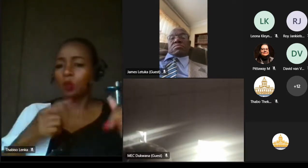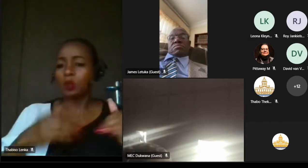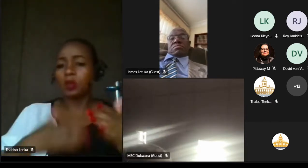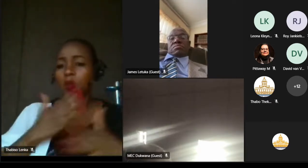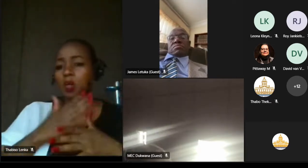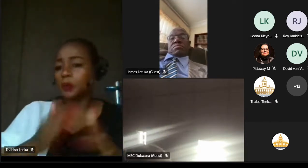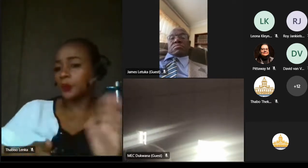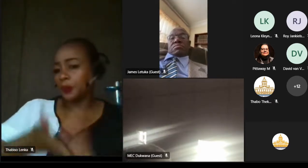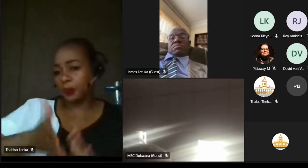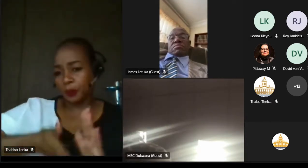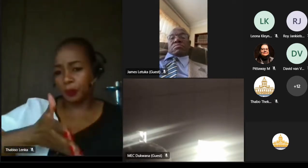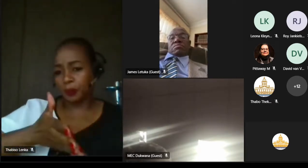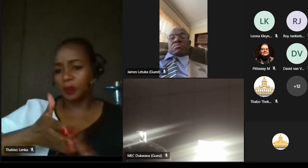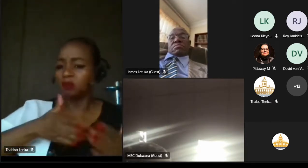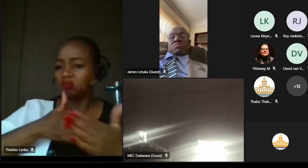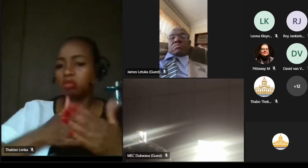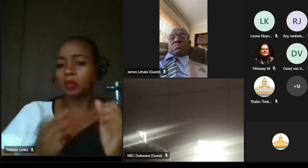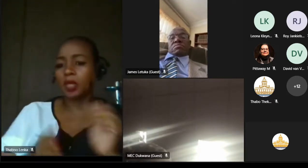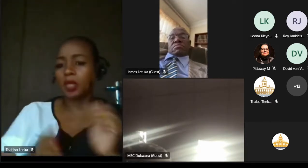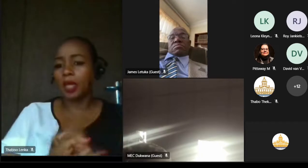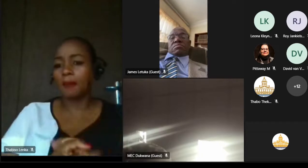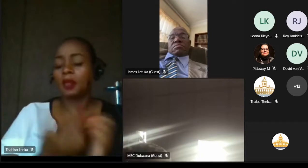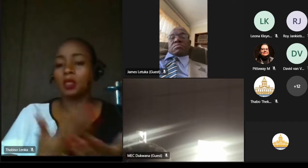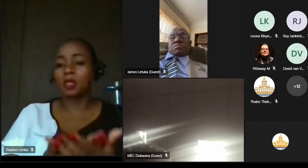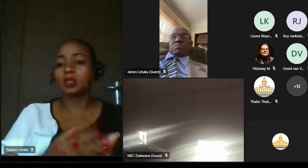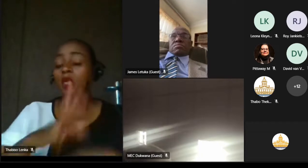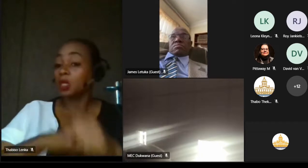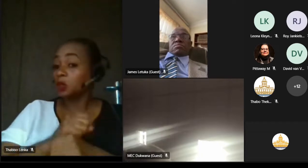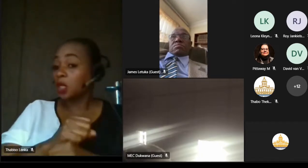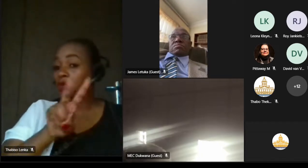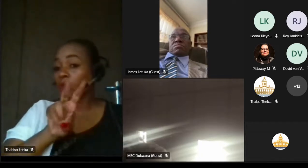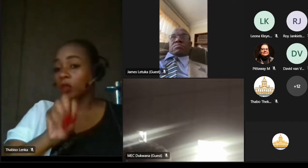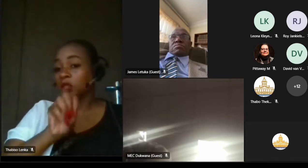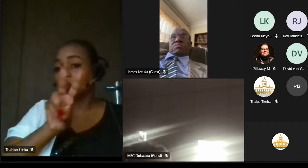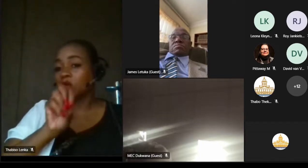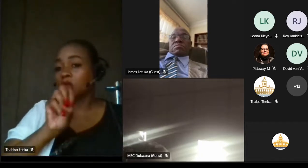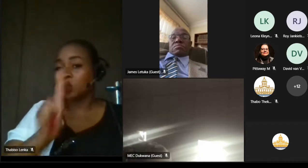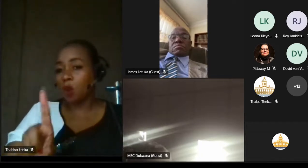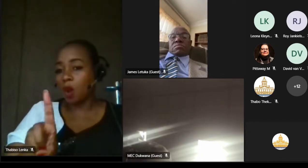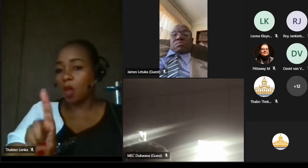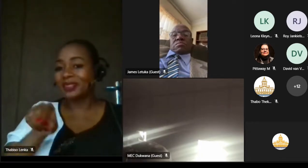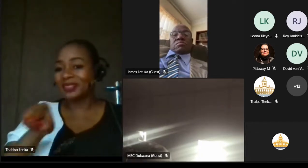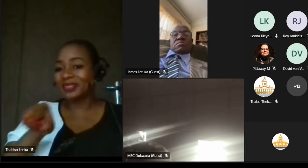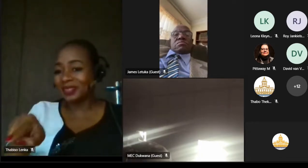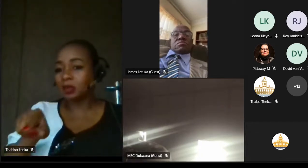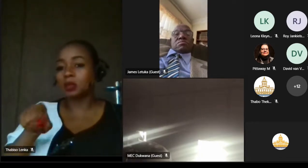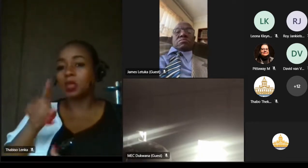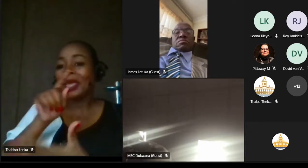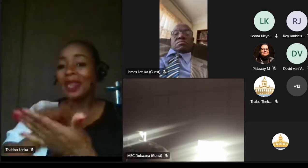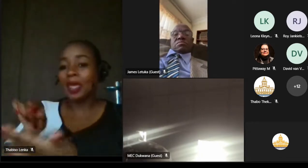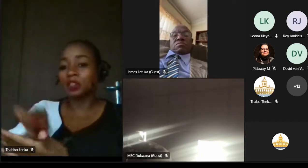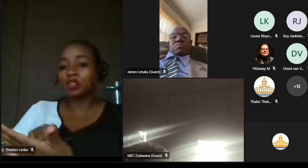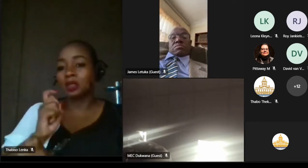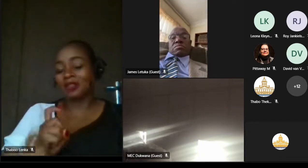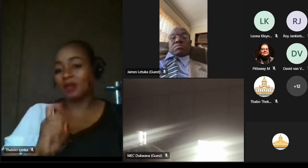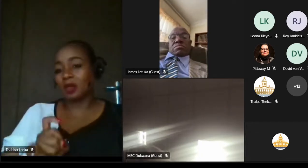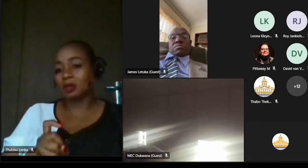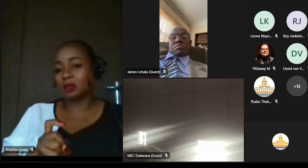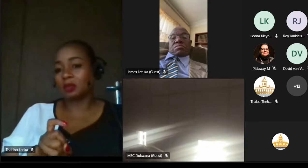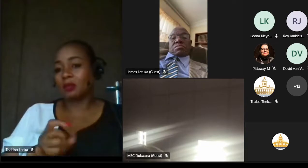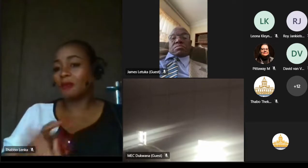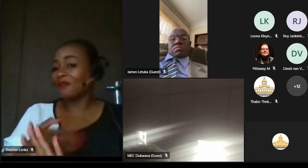to say that these 2021 local government elections have been amongst the most difficult elections that the ANC has